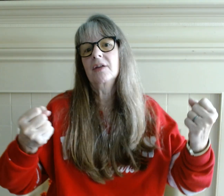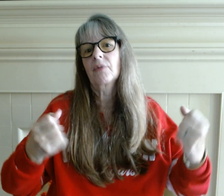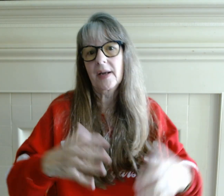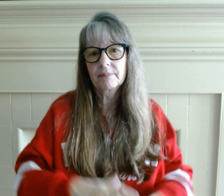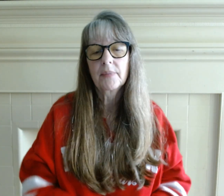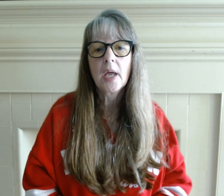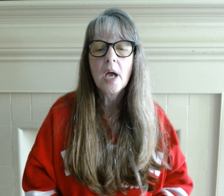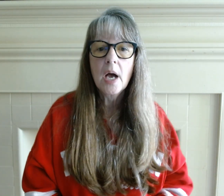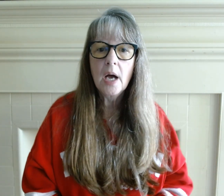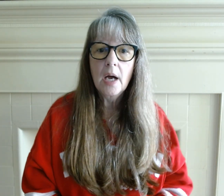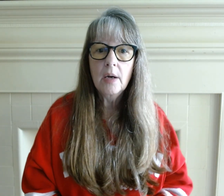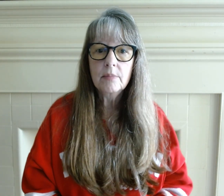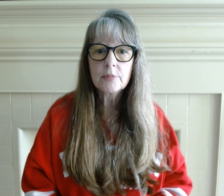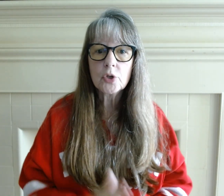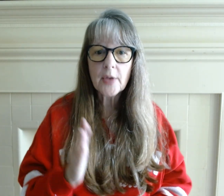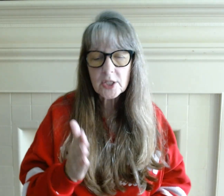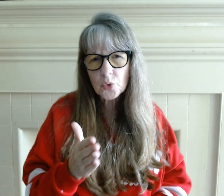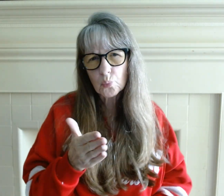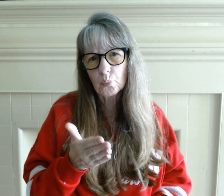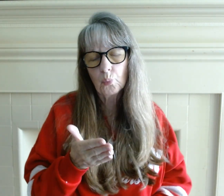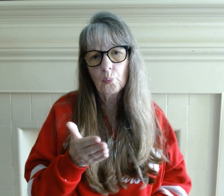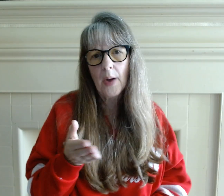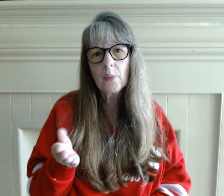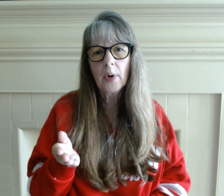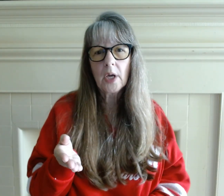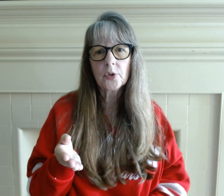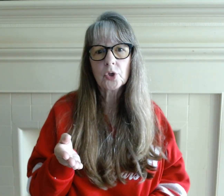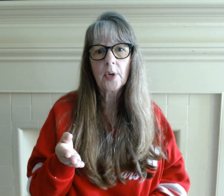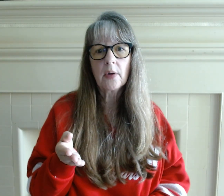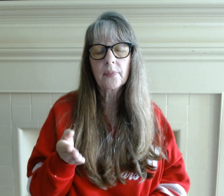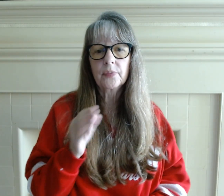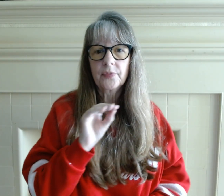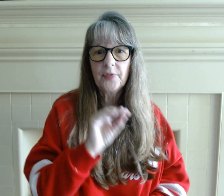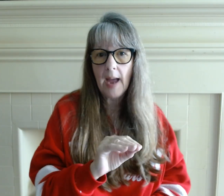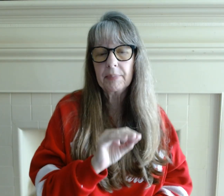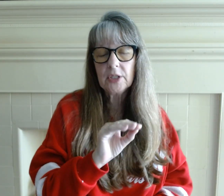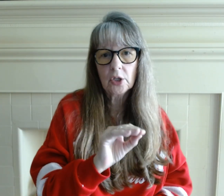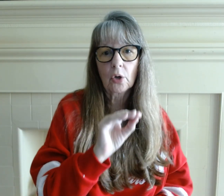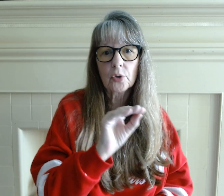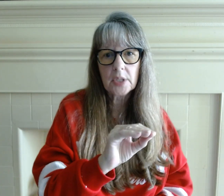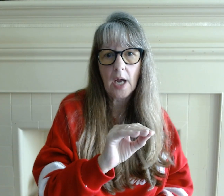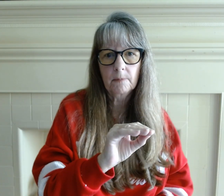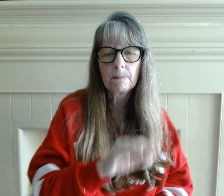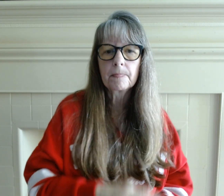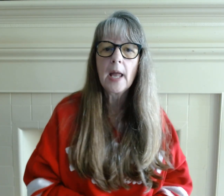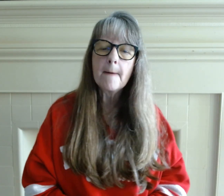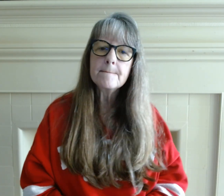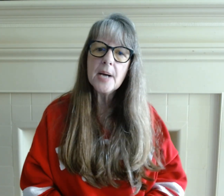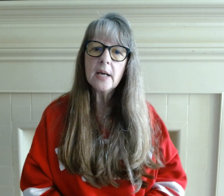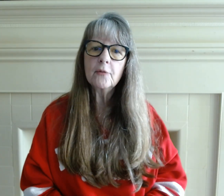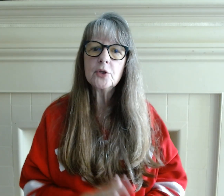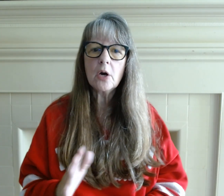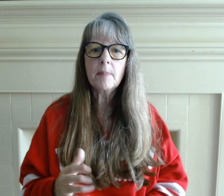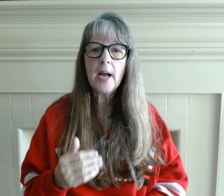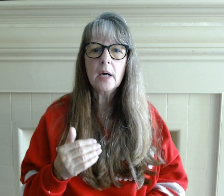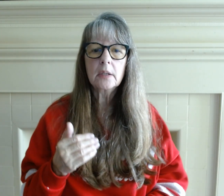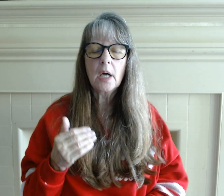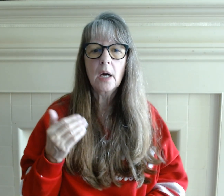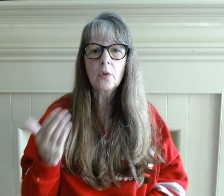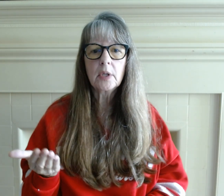right? So that's why we want to concentrate on that particular sign. But if we talk about a holy